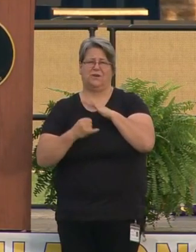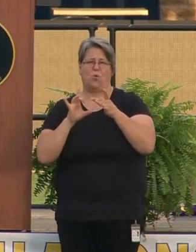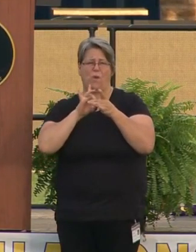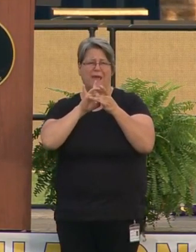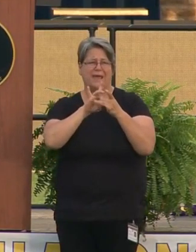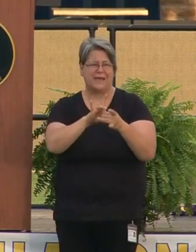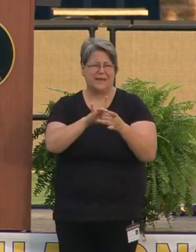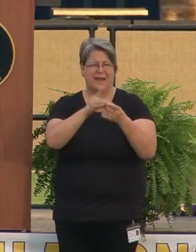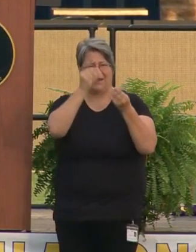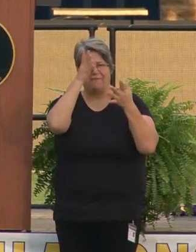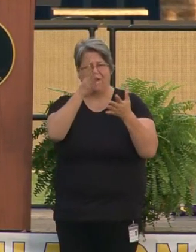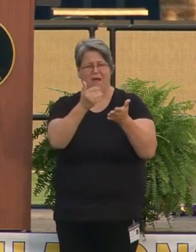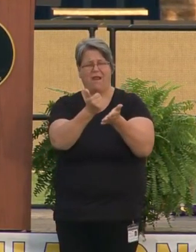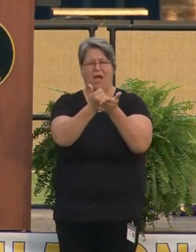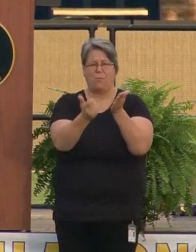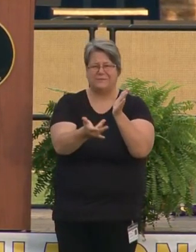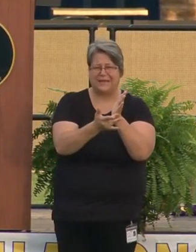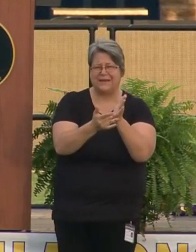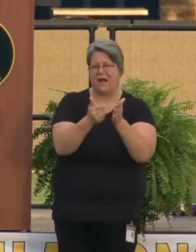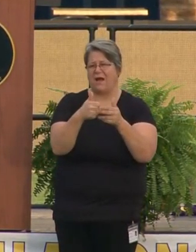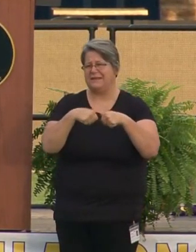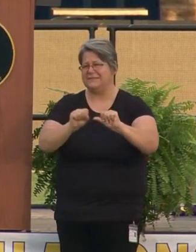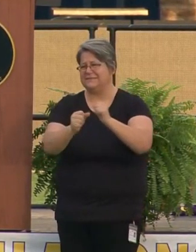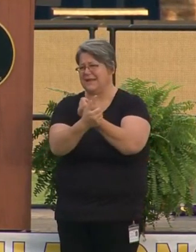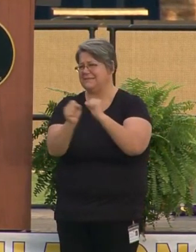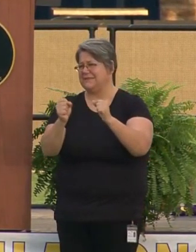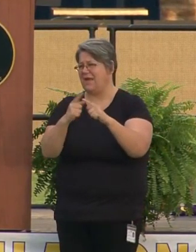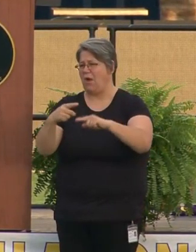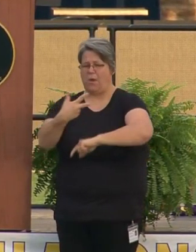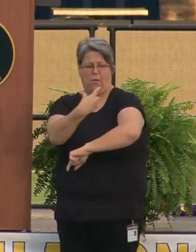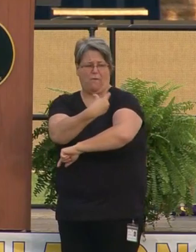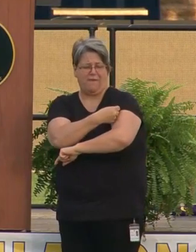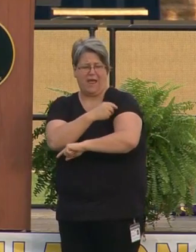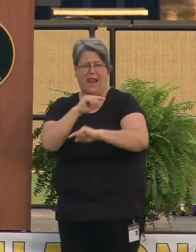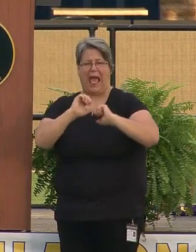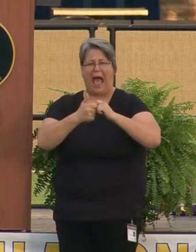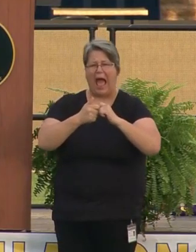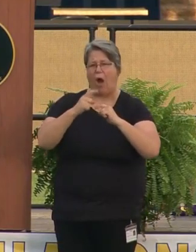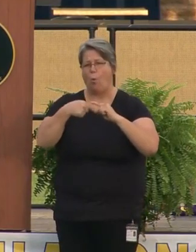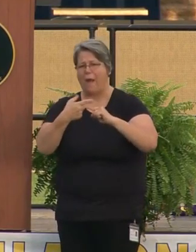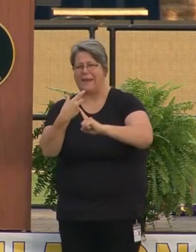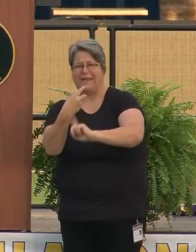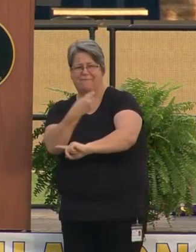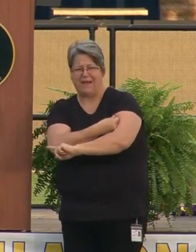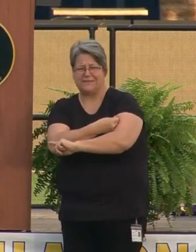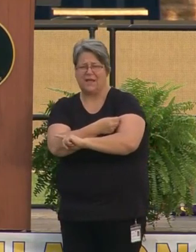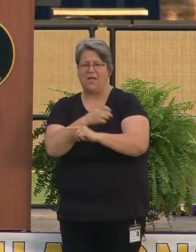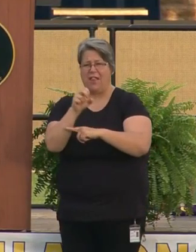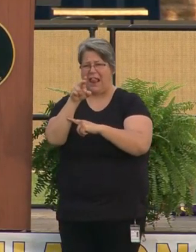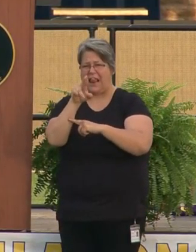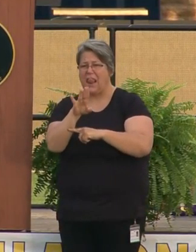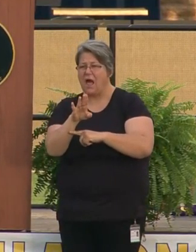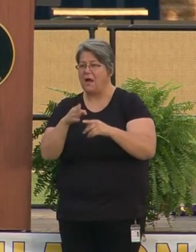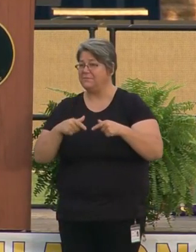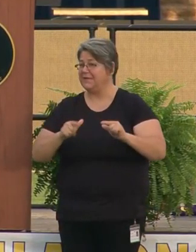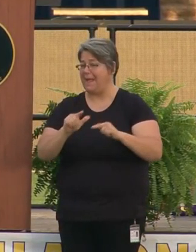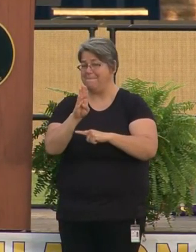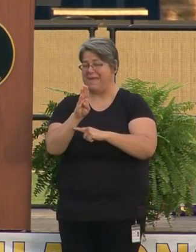shared information to keep us safe, and eventually how and when to get vaccinated. We kept our clubs alive, whether it be